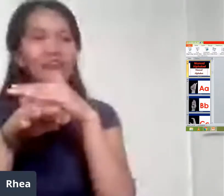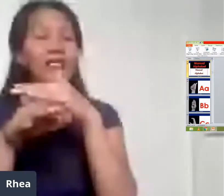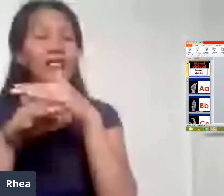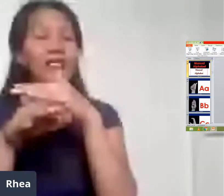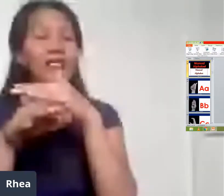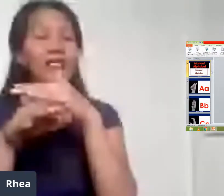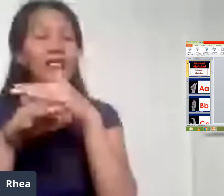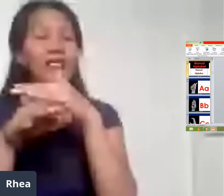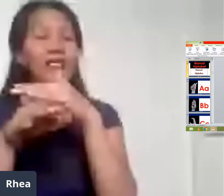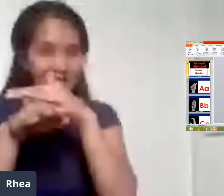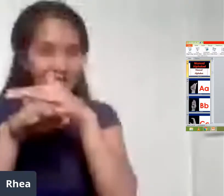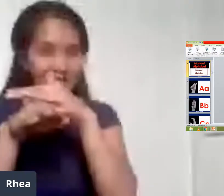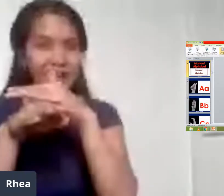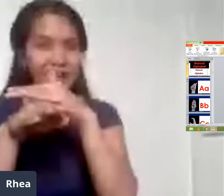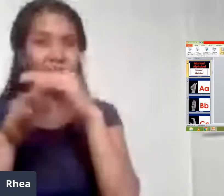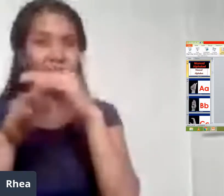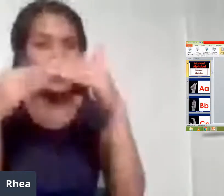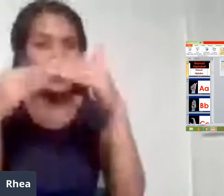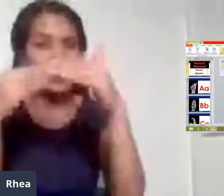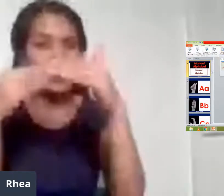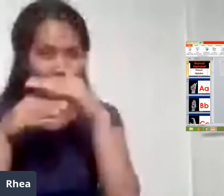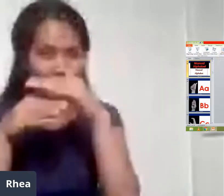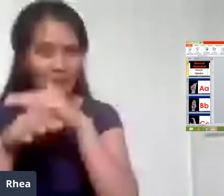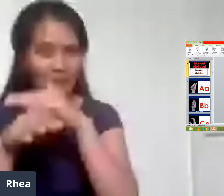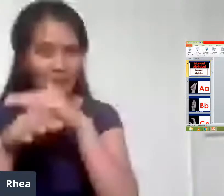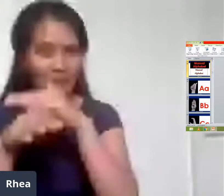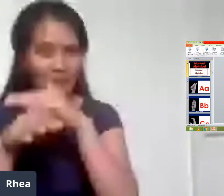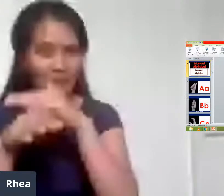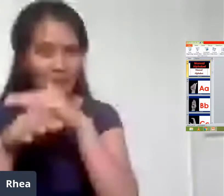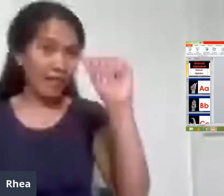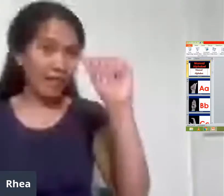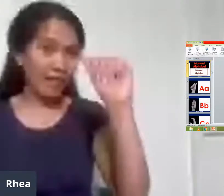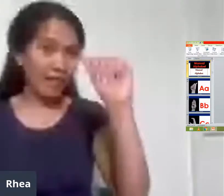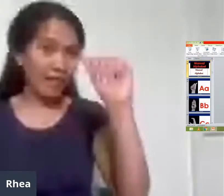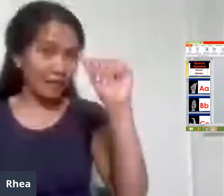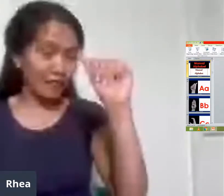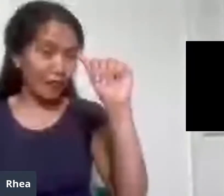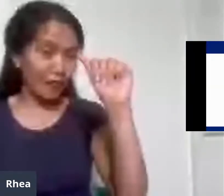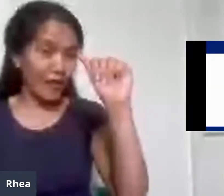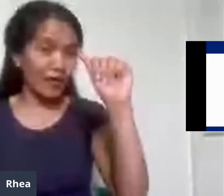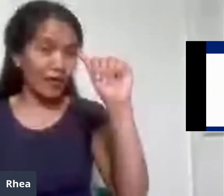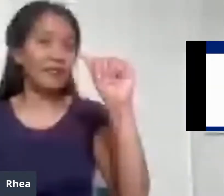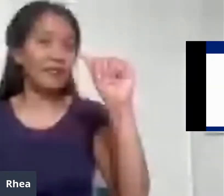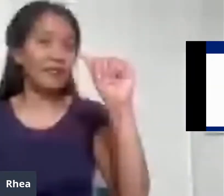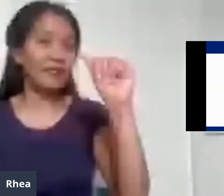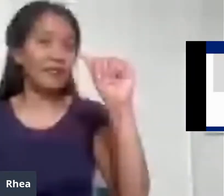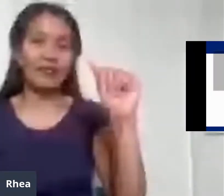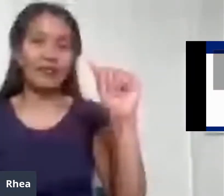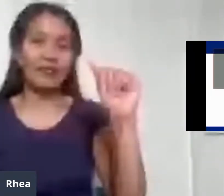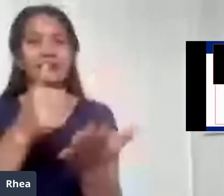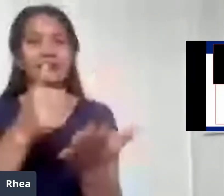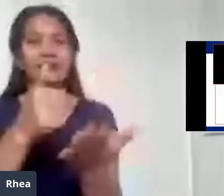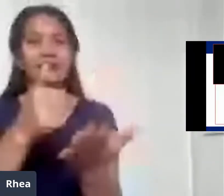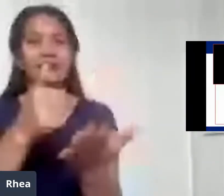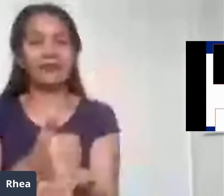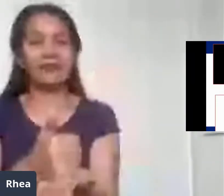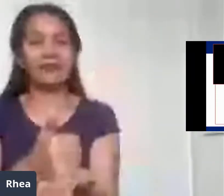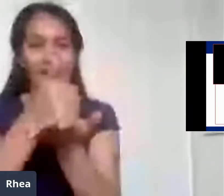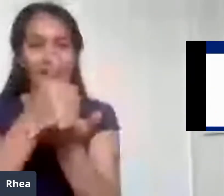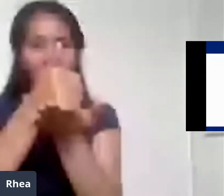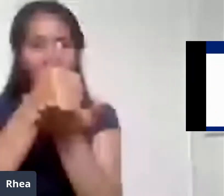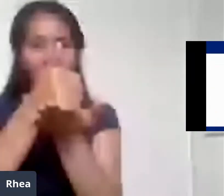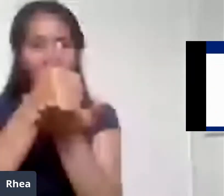on access. Access for the deaf. Access. This is sign for the access. A once again